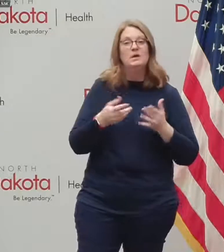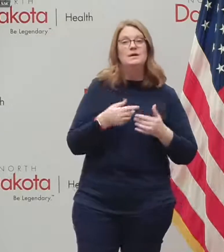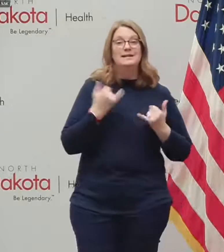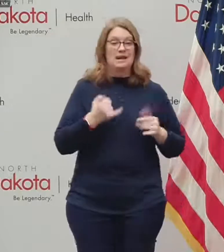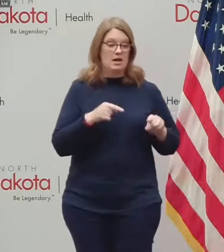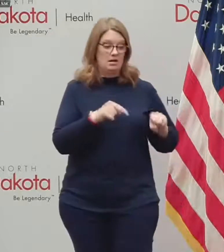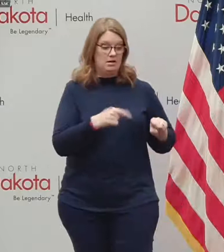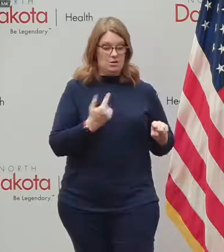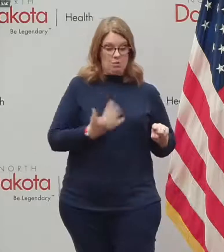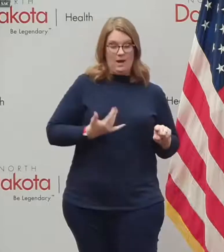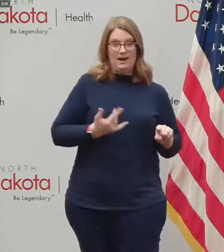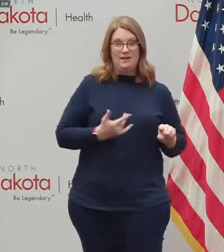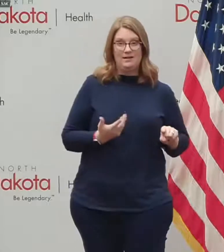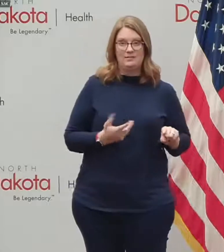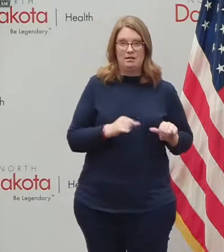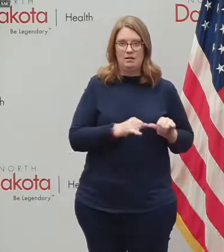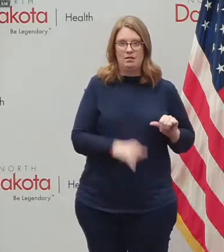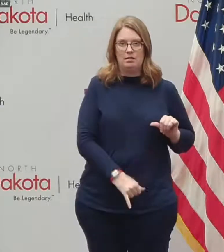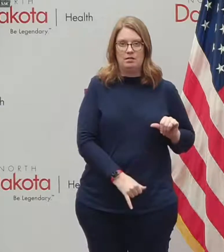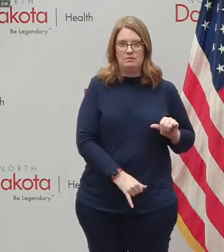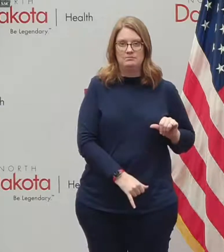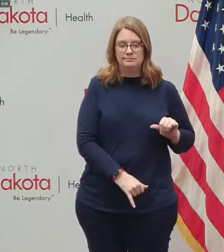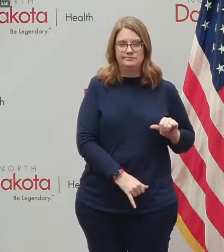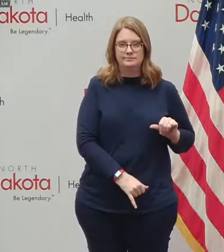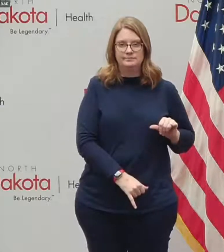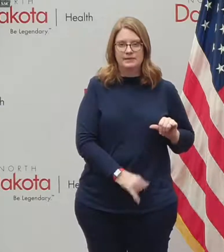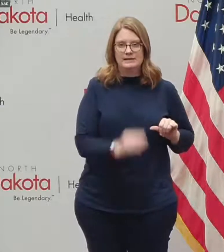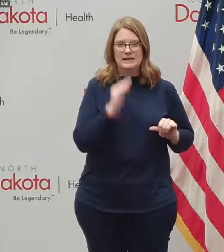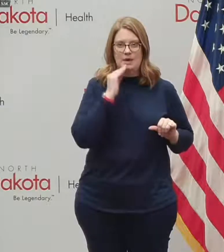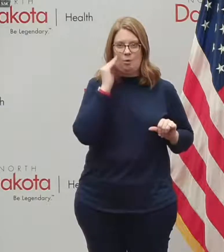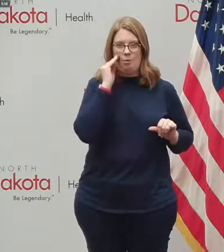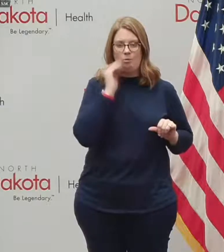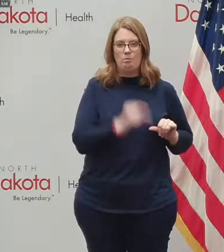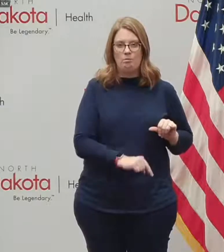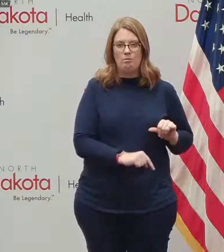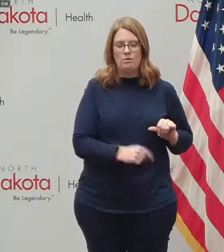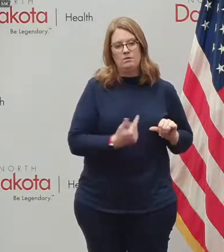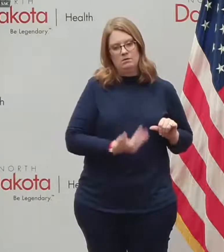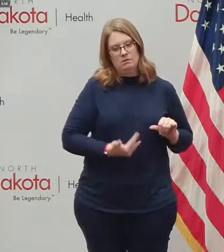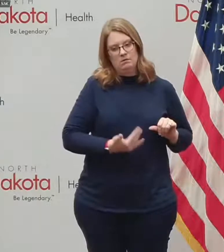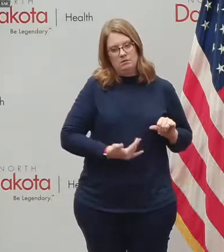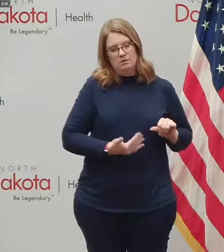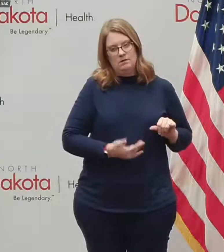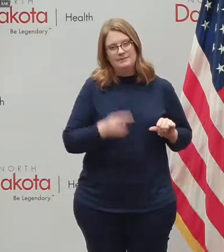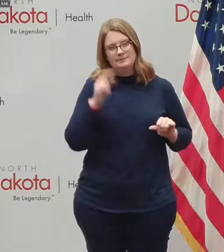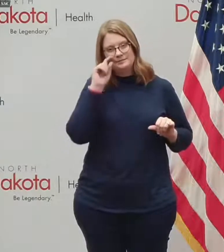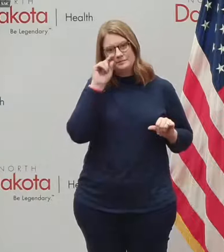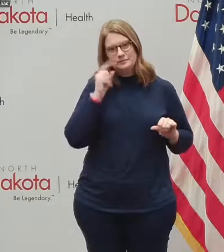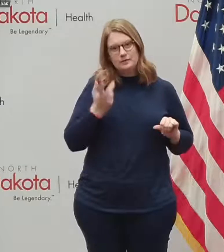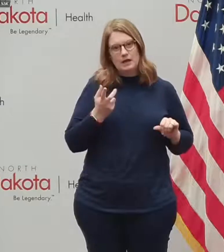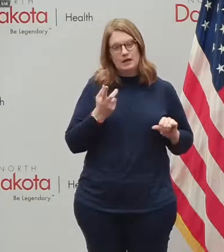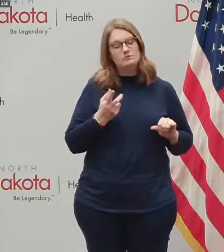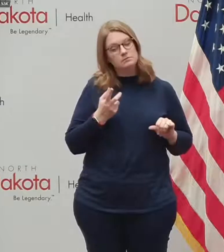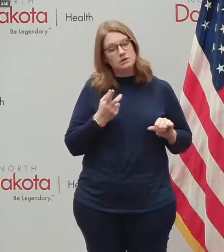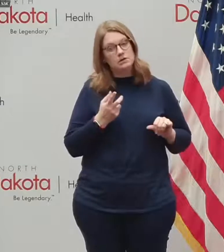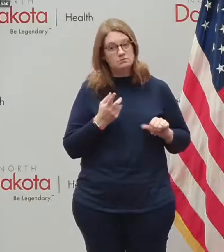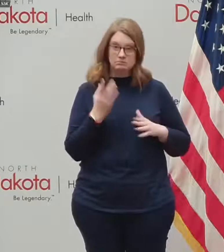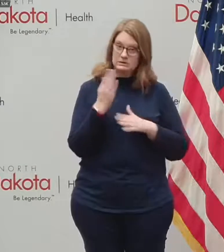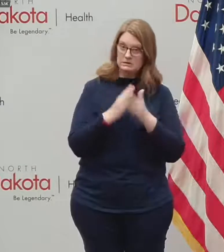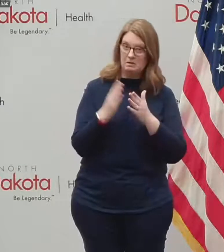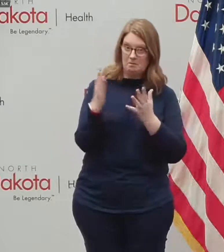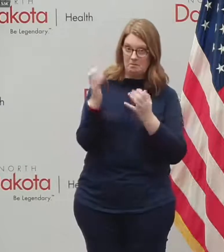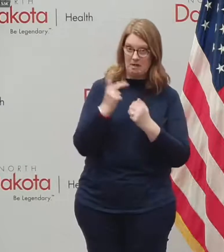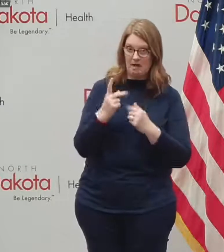while they're in that waiting period, they're effectively on the sideline. And we know that well, some of those do come back positive,